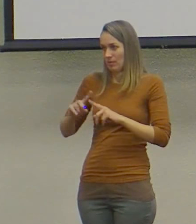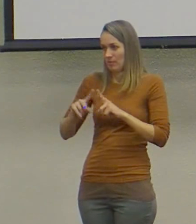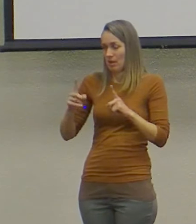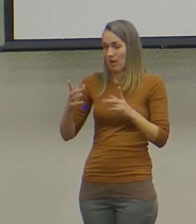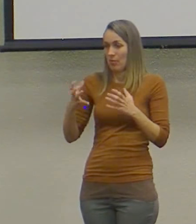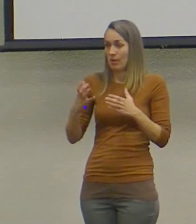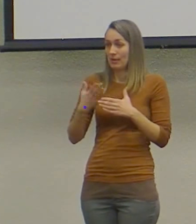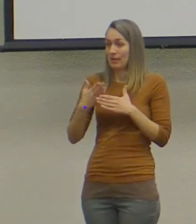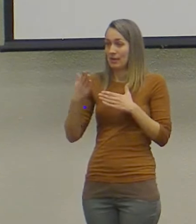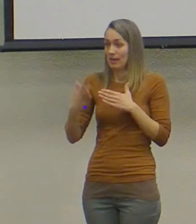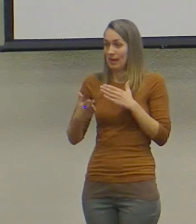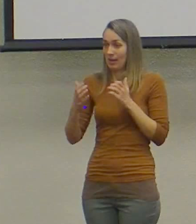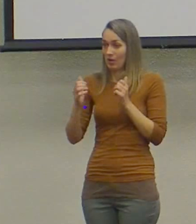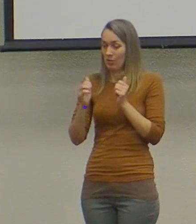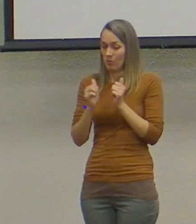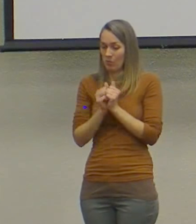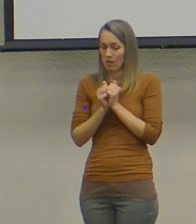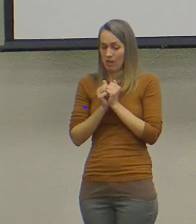postscript.